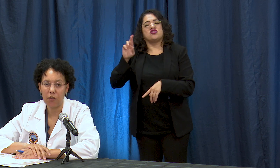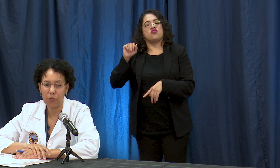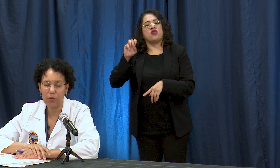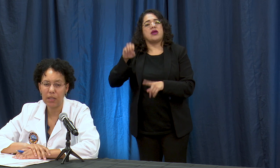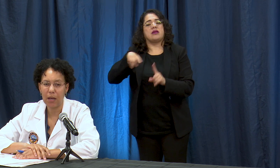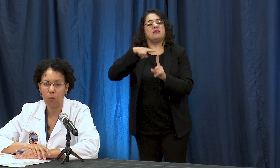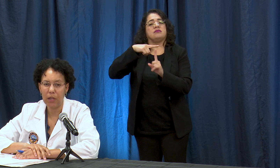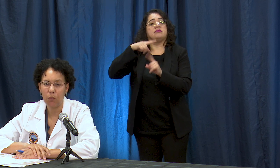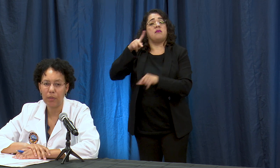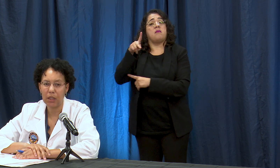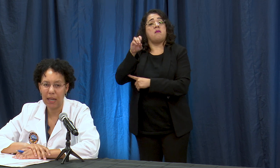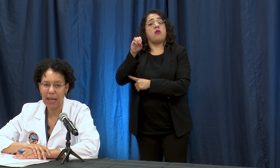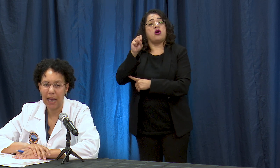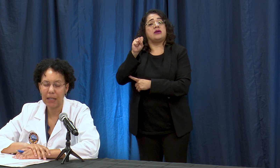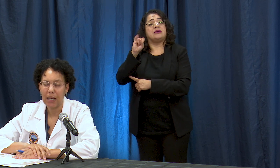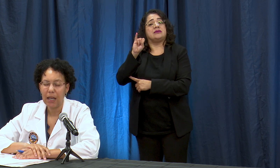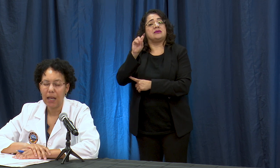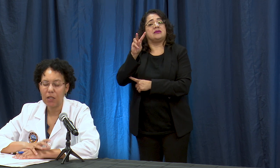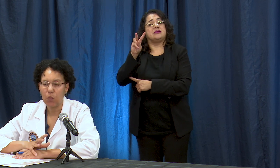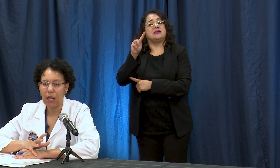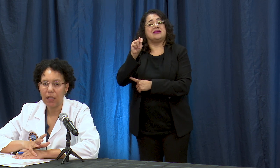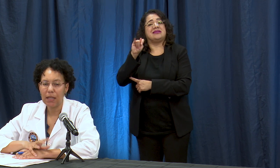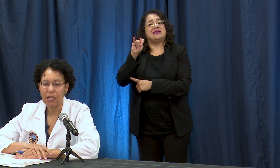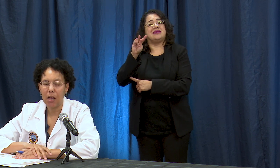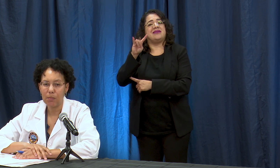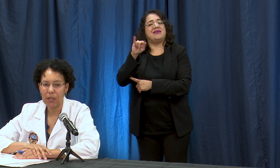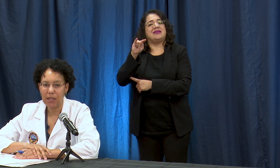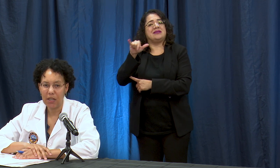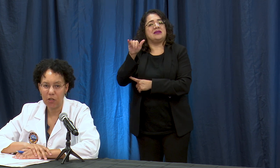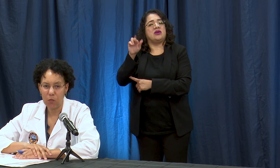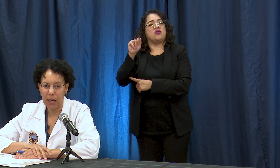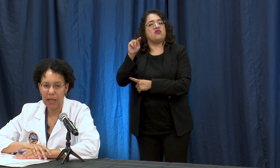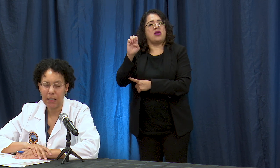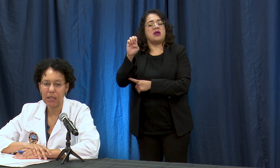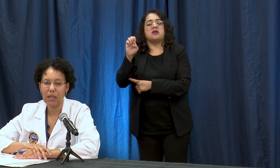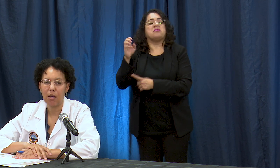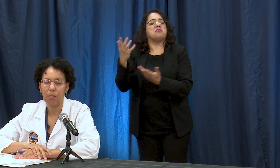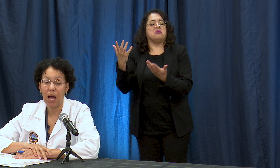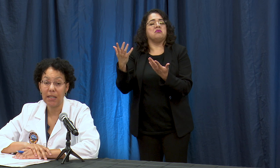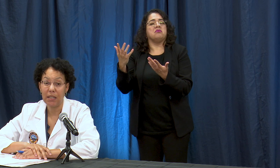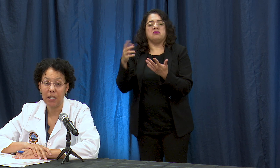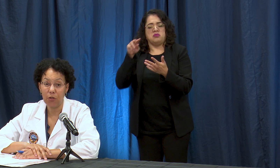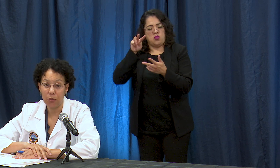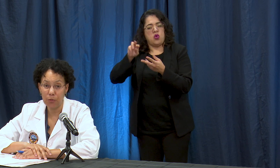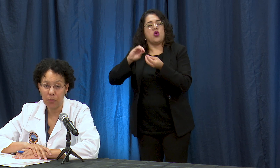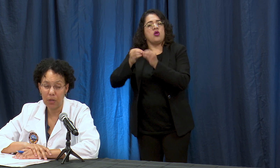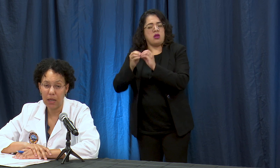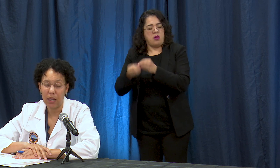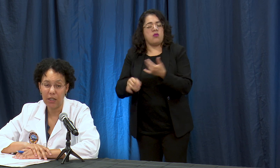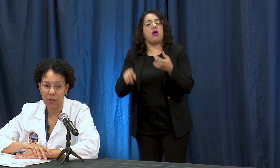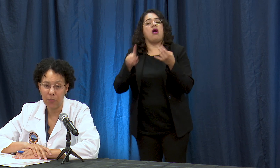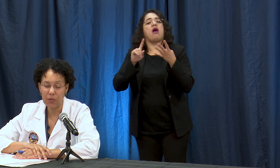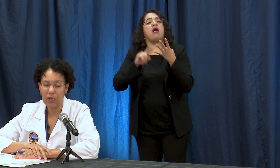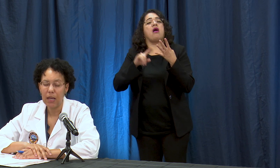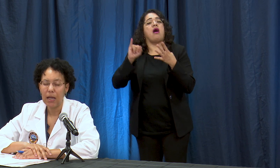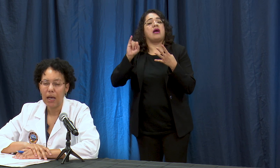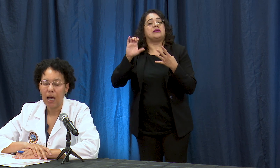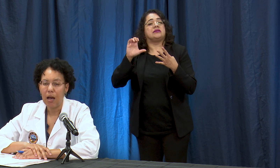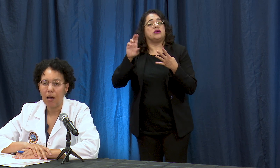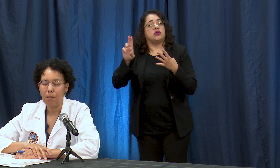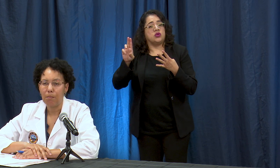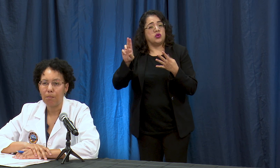be one of those that we will be looking at, as well as hospitalization rates, ICU use,